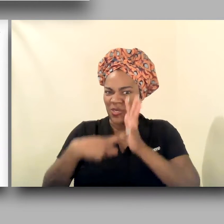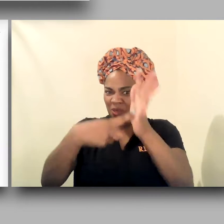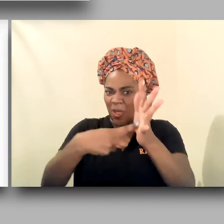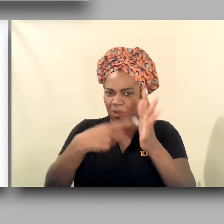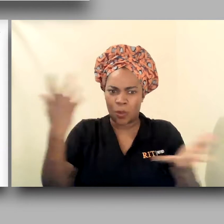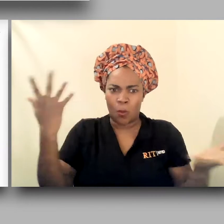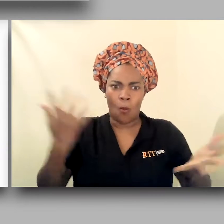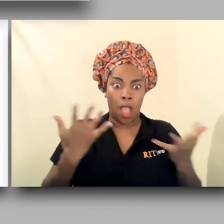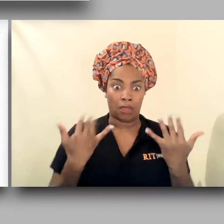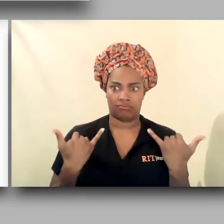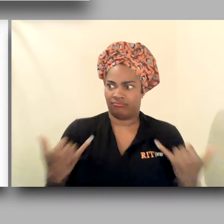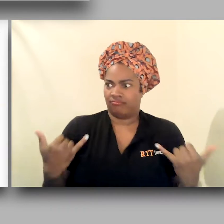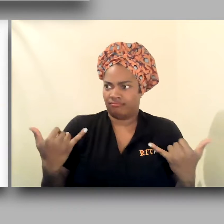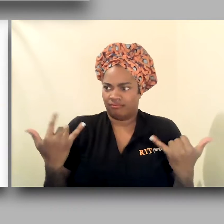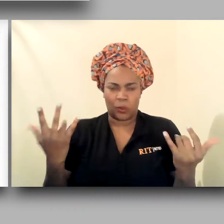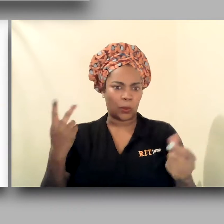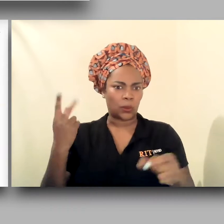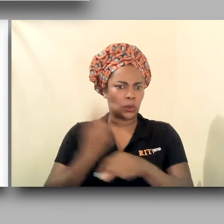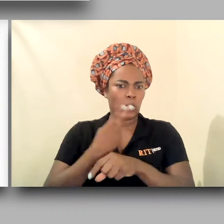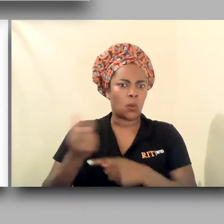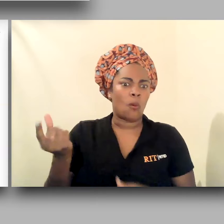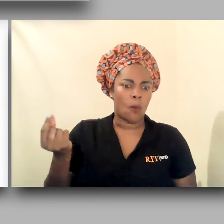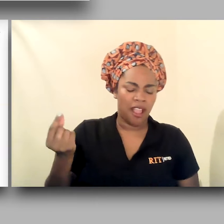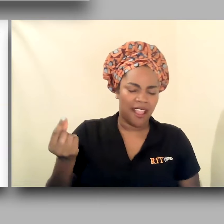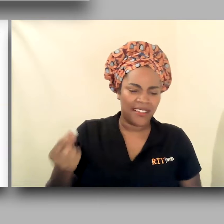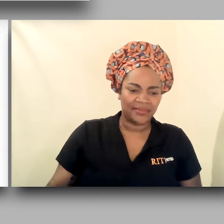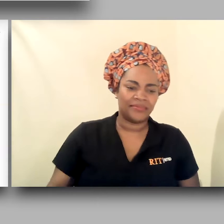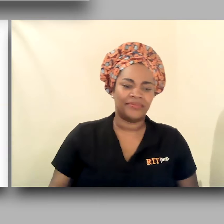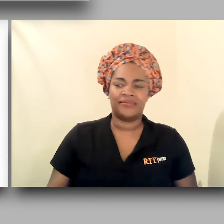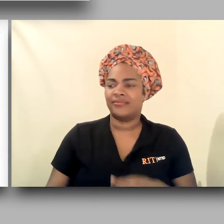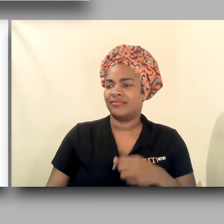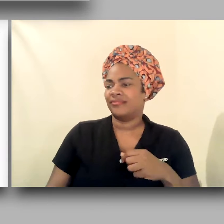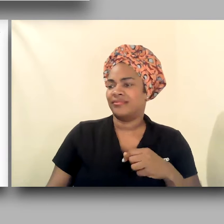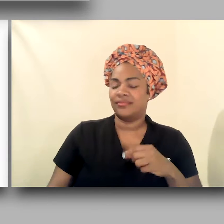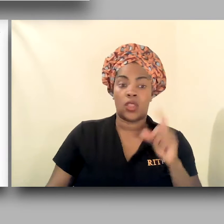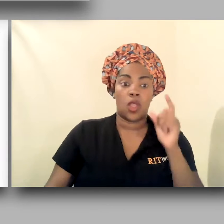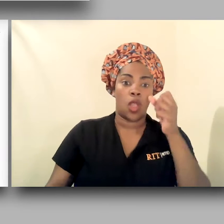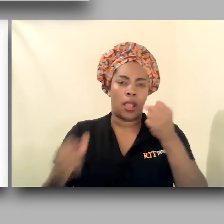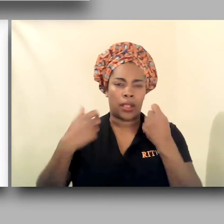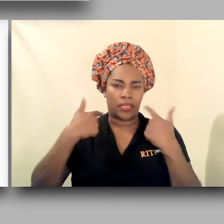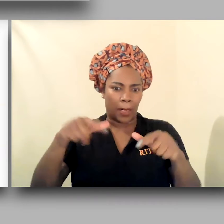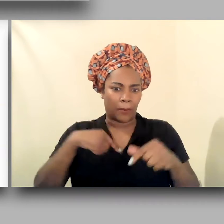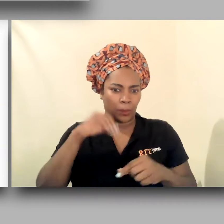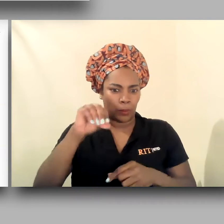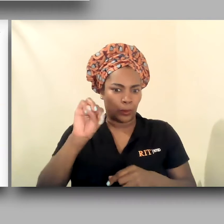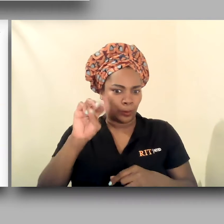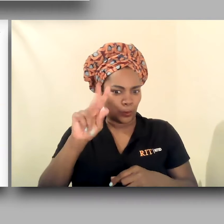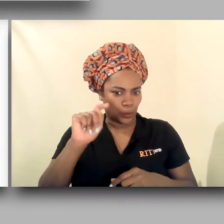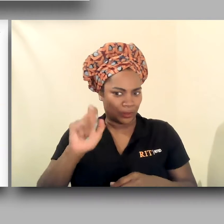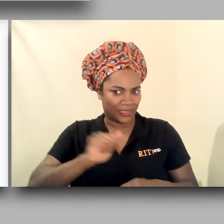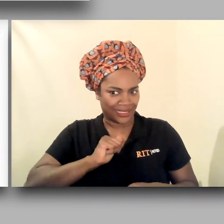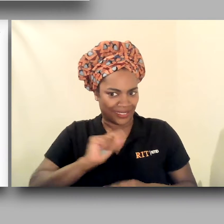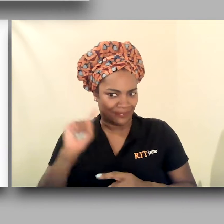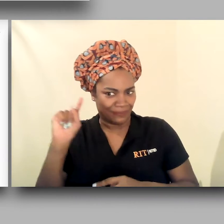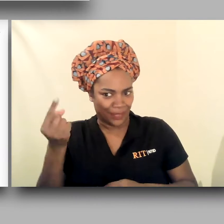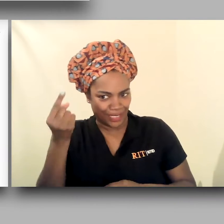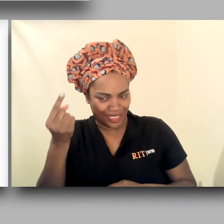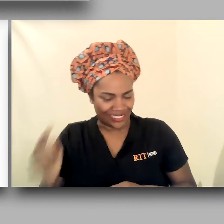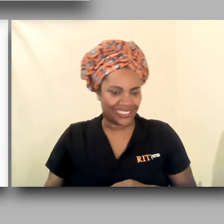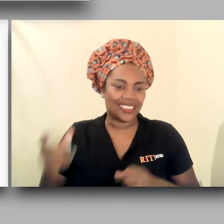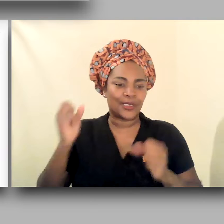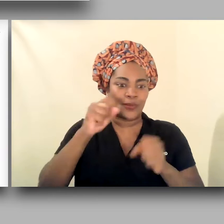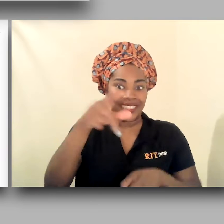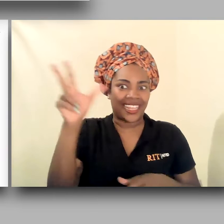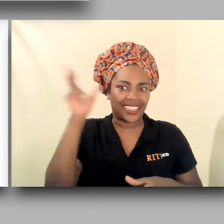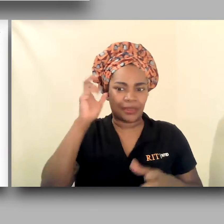can see that there have been a lot of modifications with his original idea. So I'm going to unmute myself so you